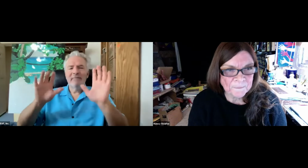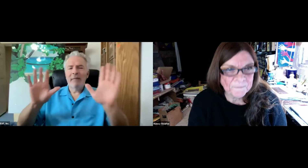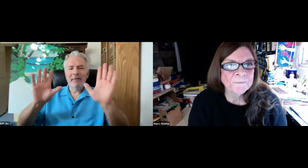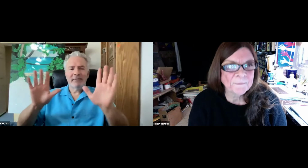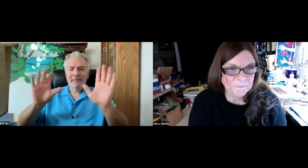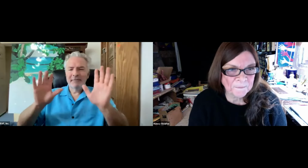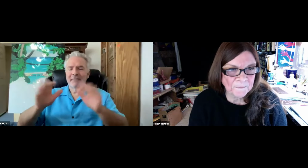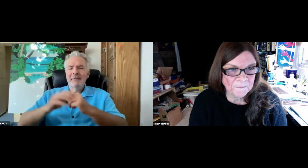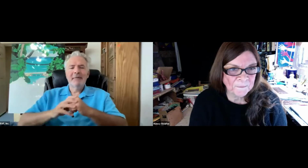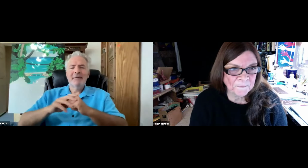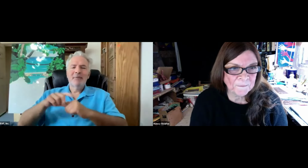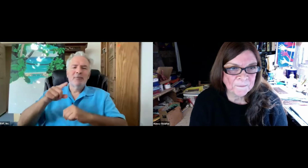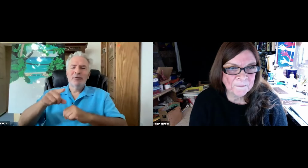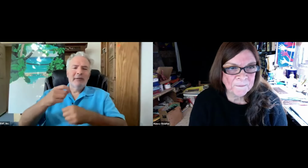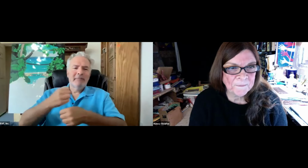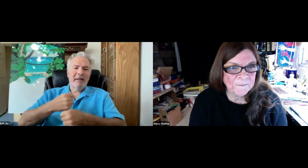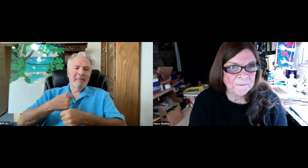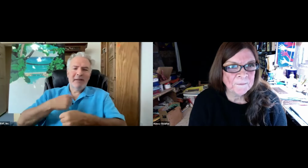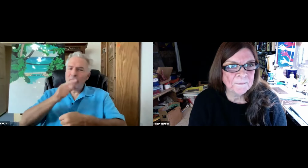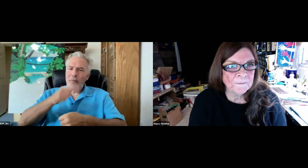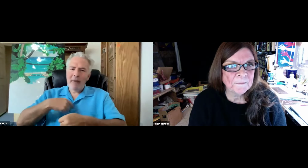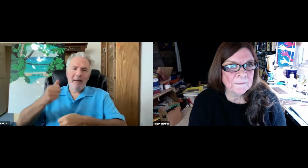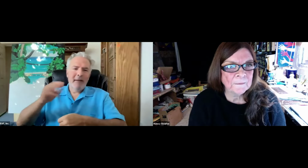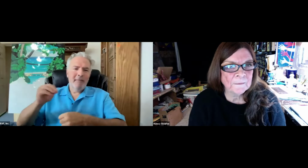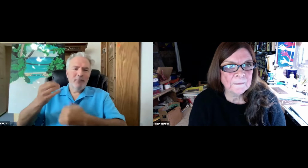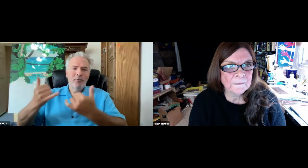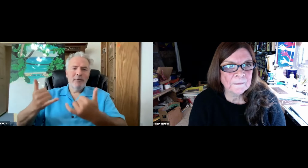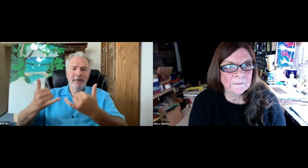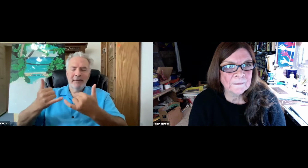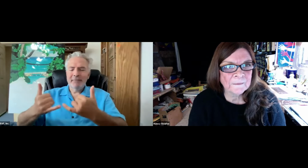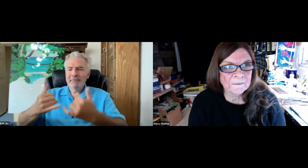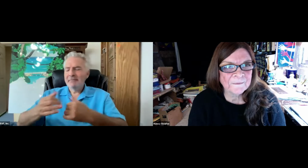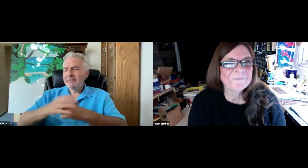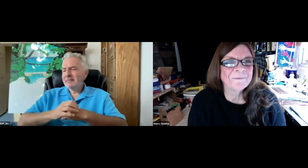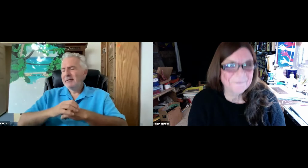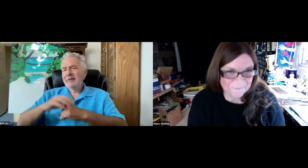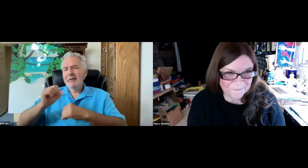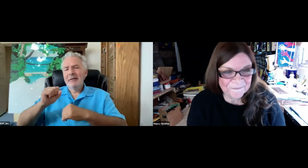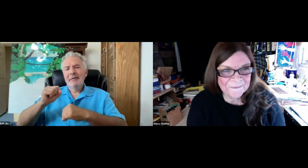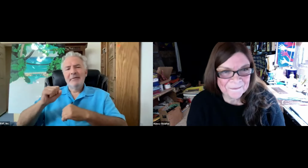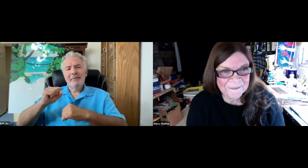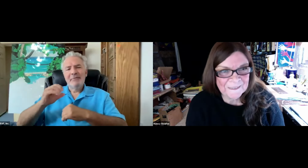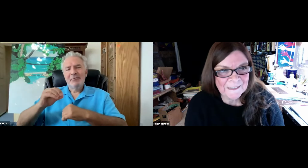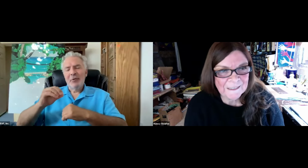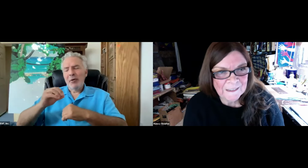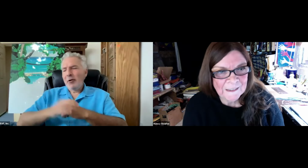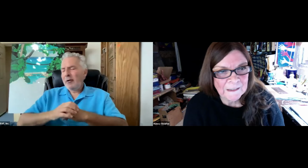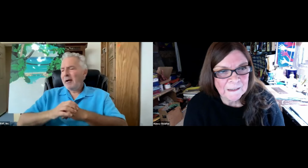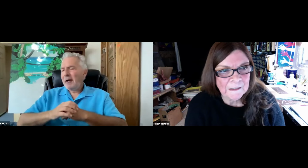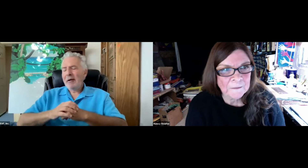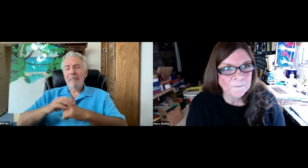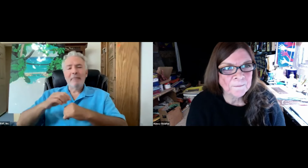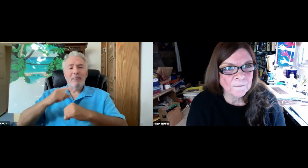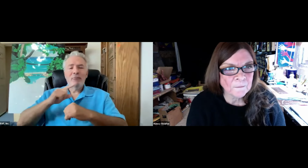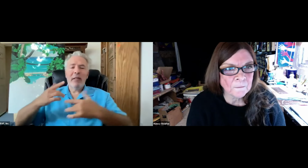I've learned so much from this woman. She's so amazing. And she's actually made me who I am